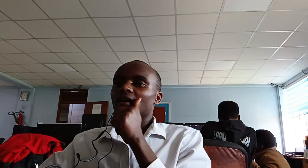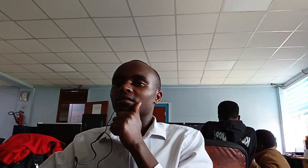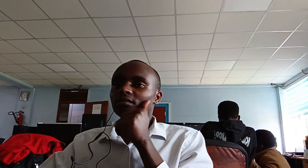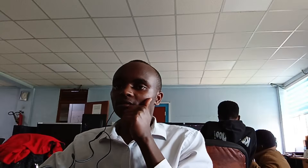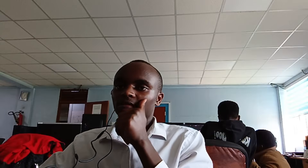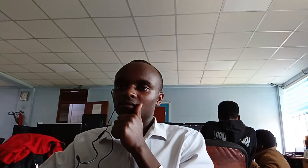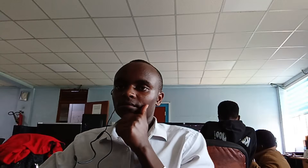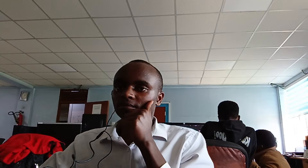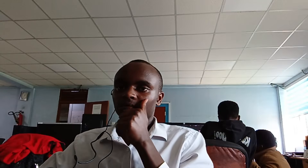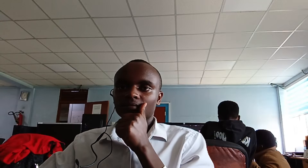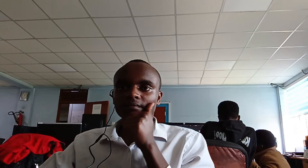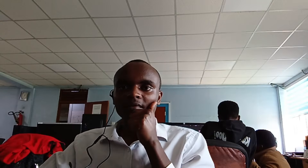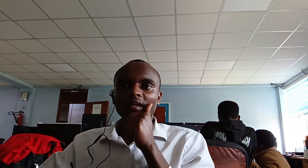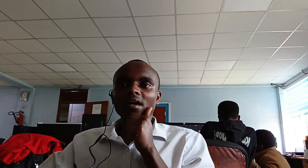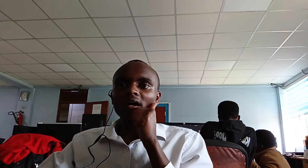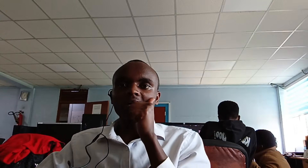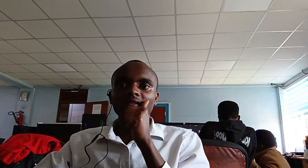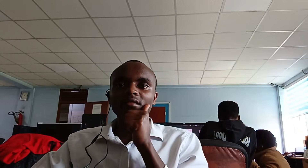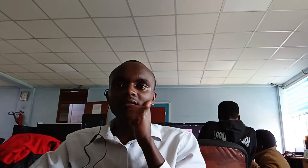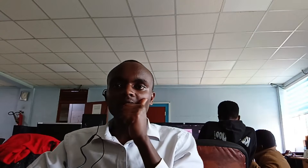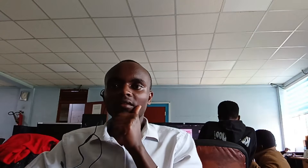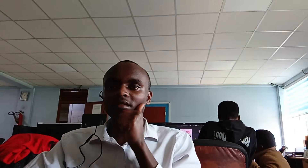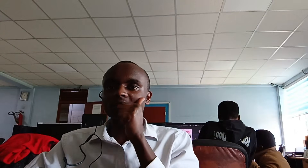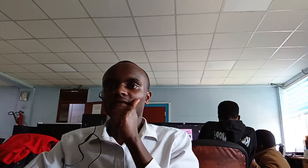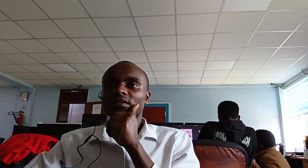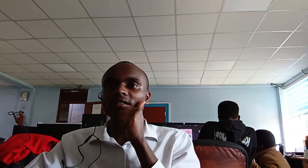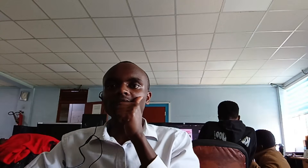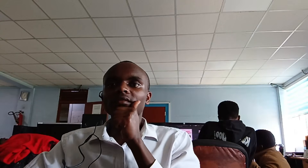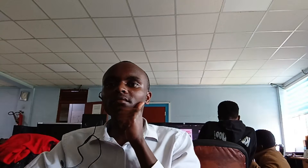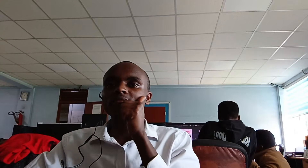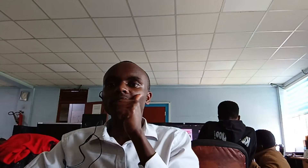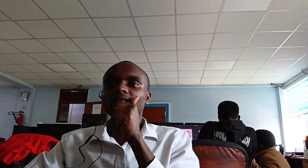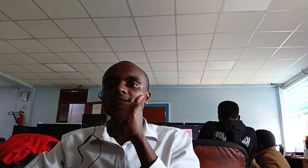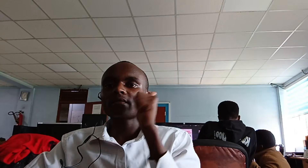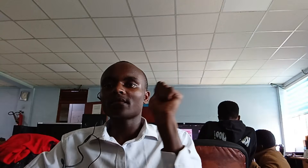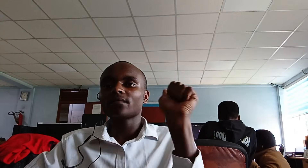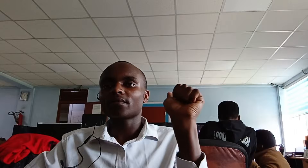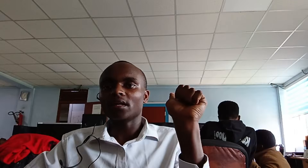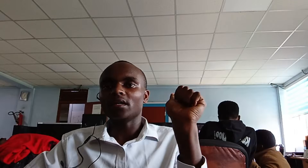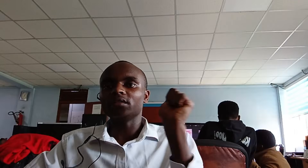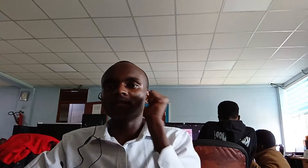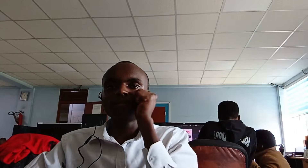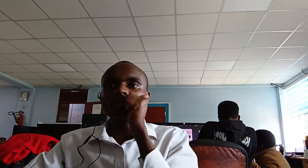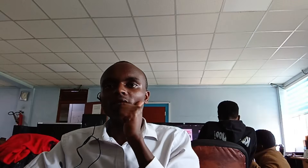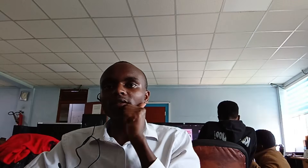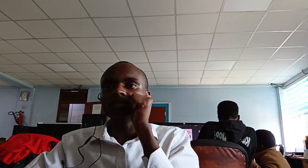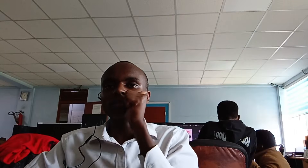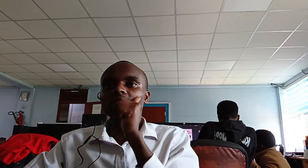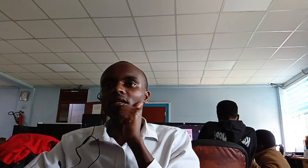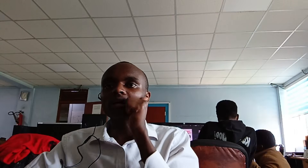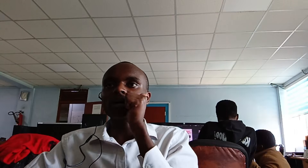aunt, aunt has the sign for aunt, a hand shape on the cheek, aunt,